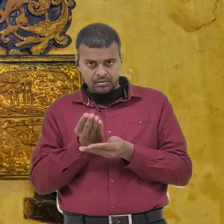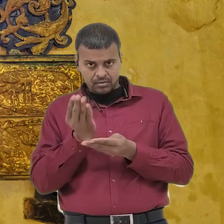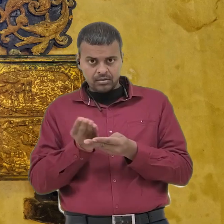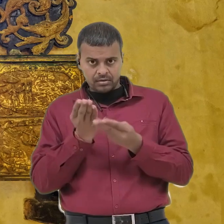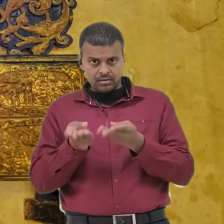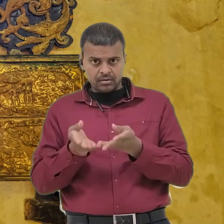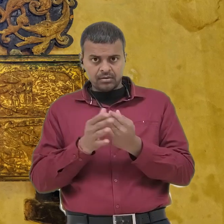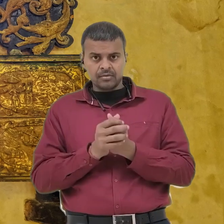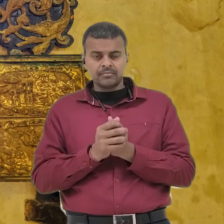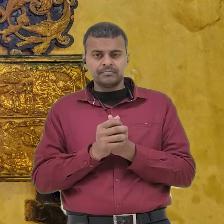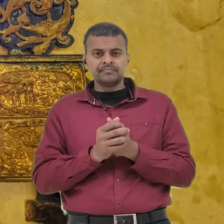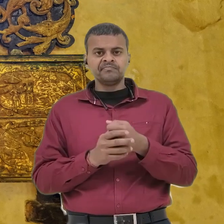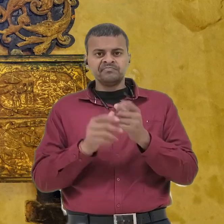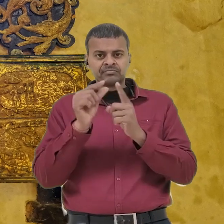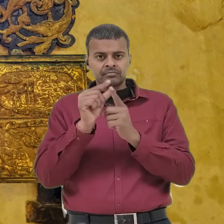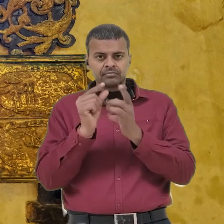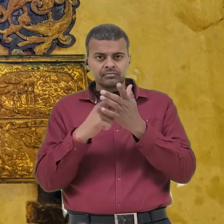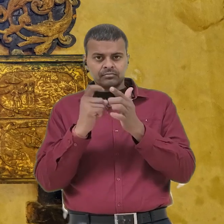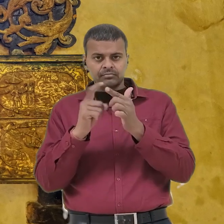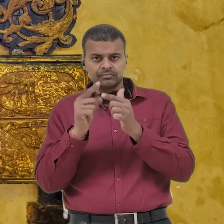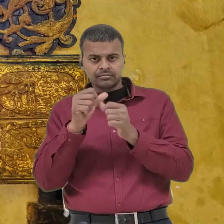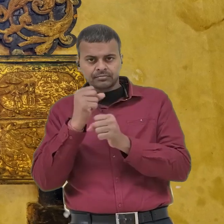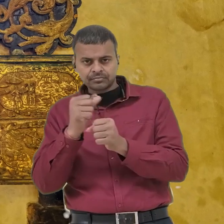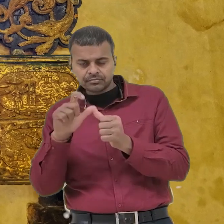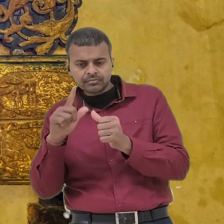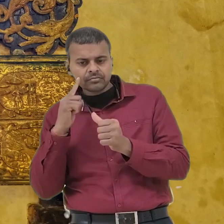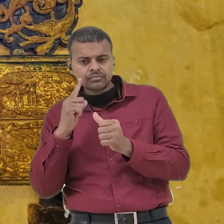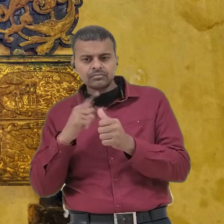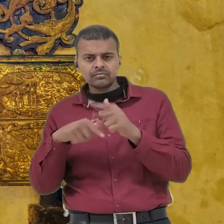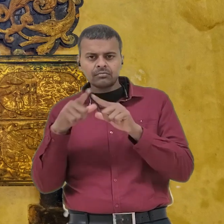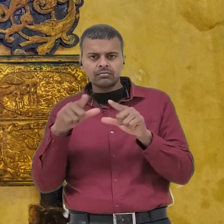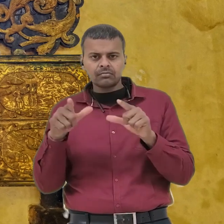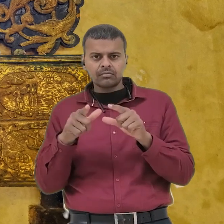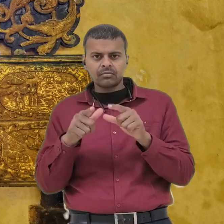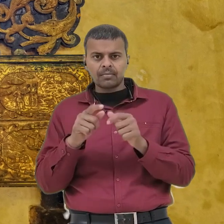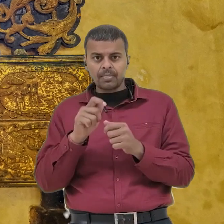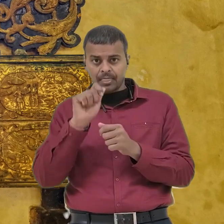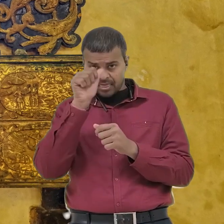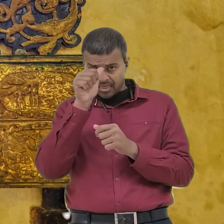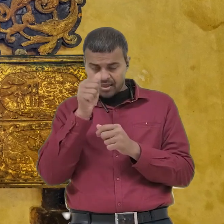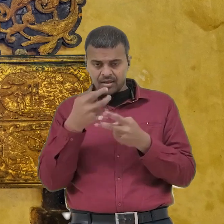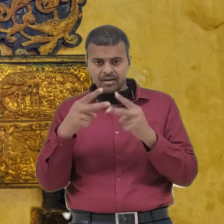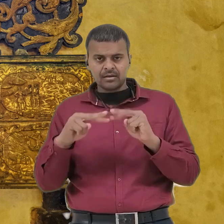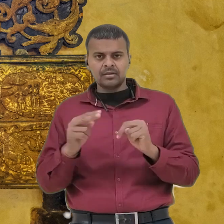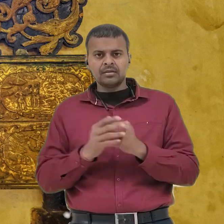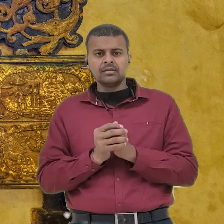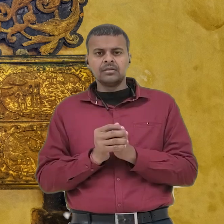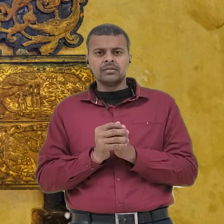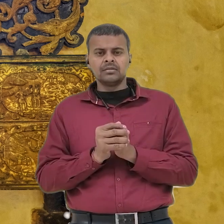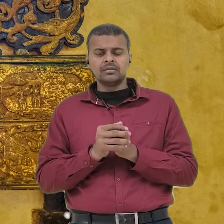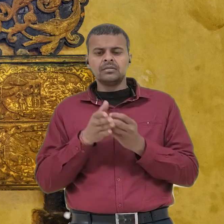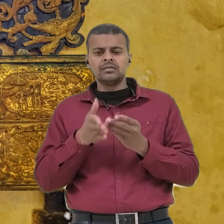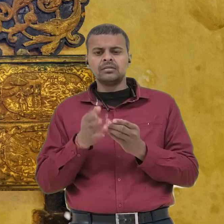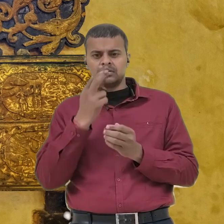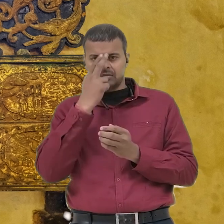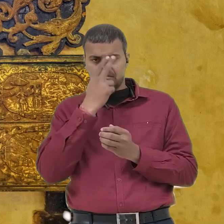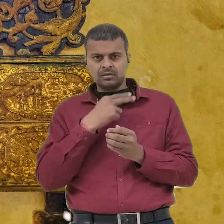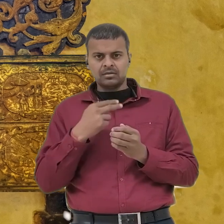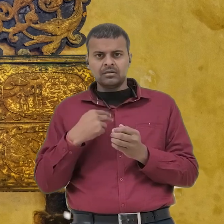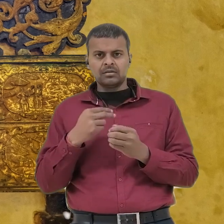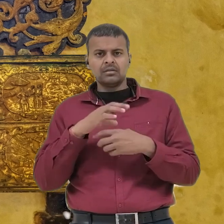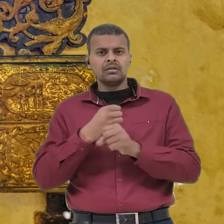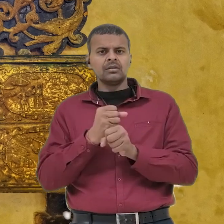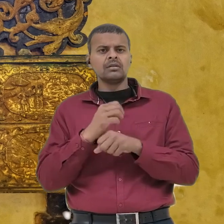our Lord 1605 on the 15th of May. The northern wall of the church has the